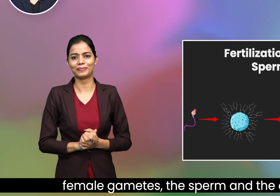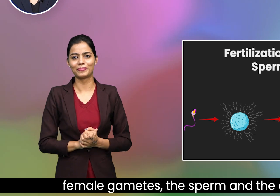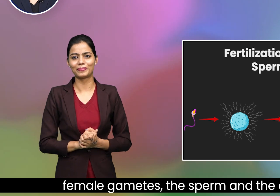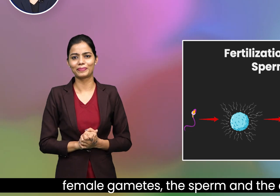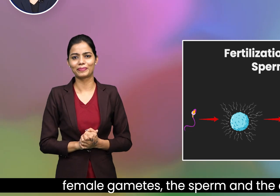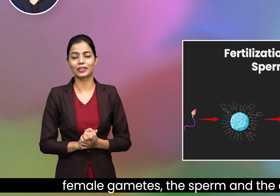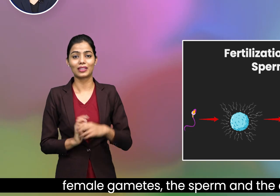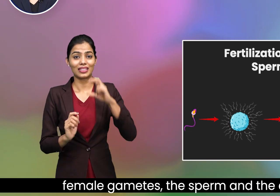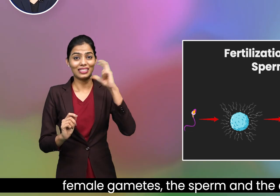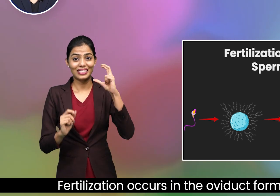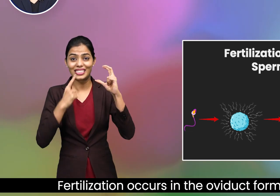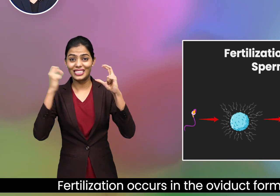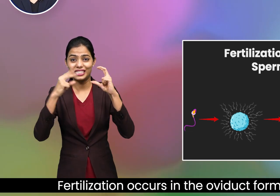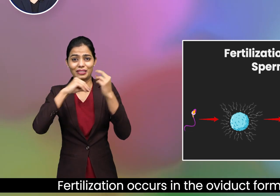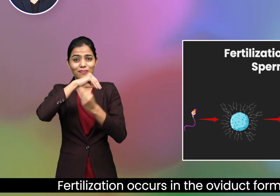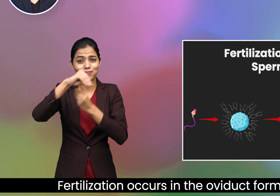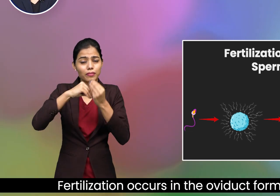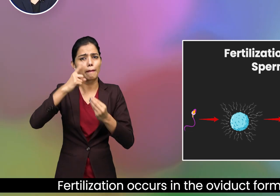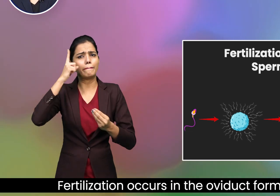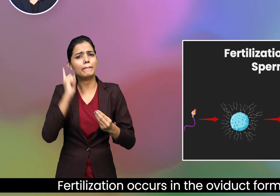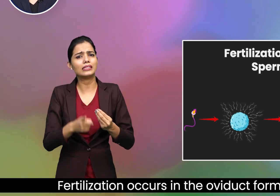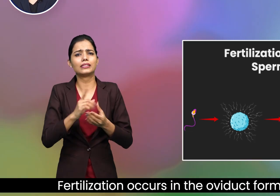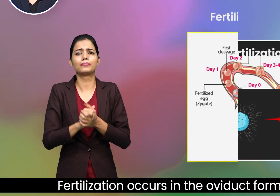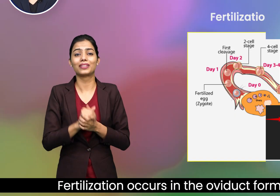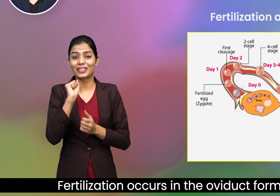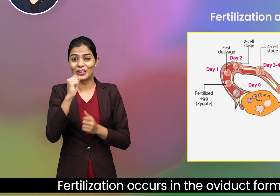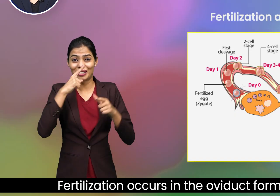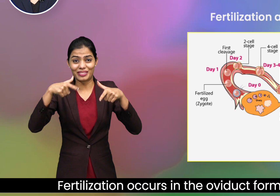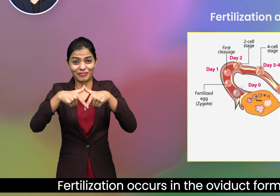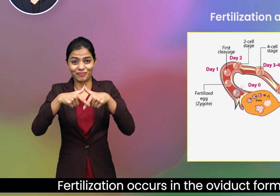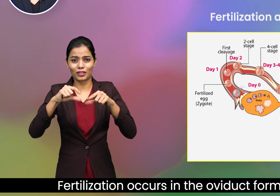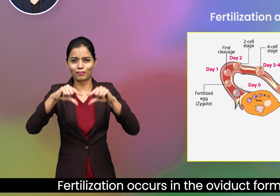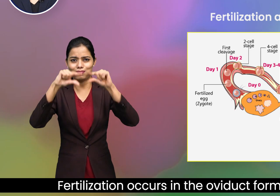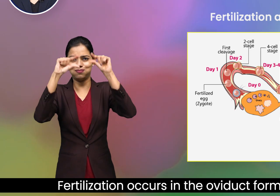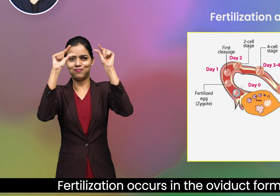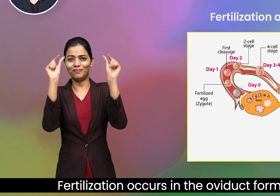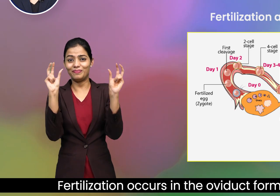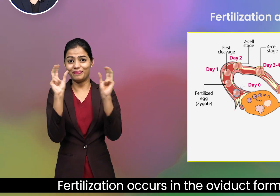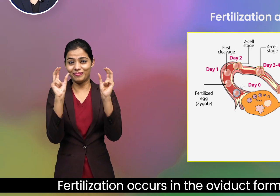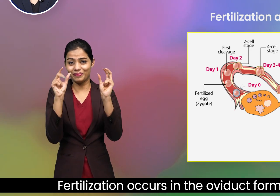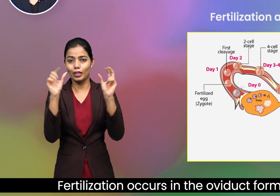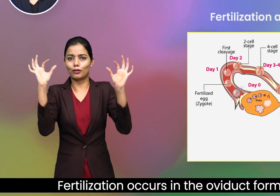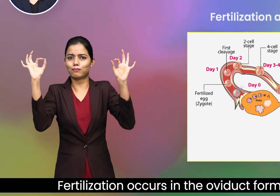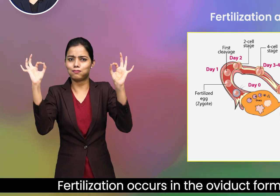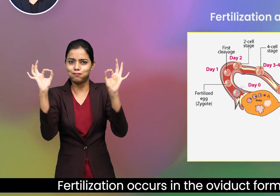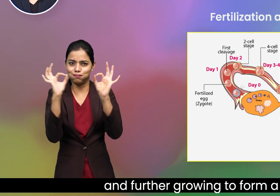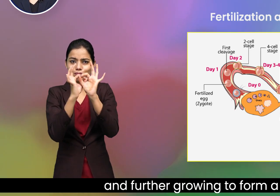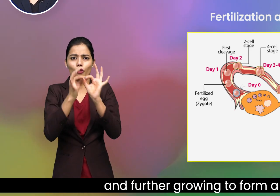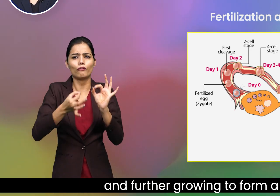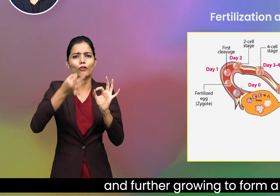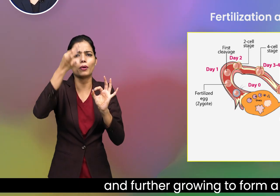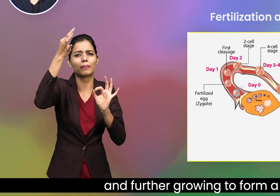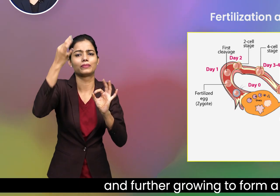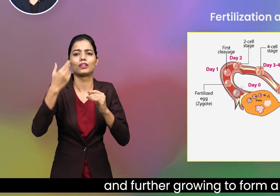or ovum. Fertilization occurs in the oviduct, forming the zygote